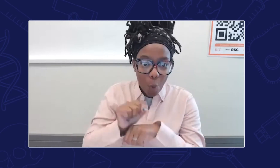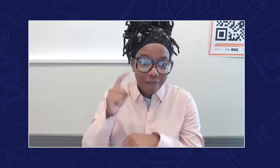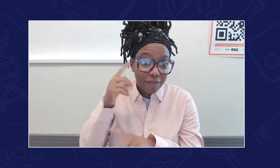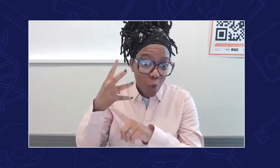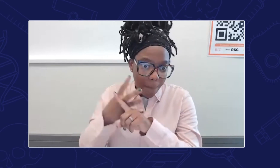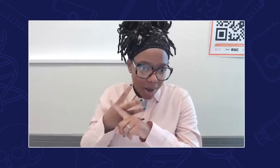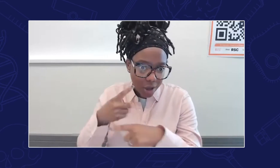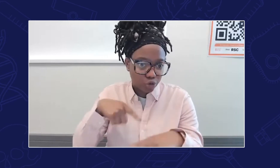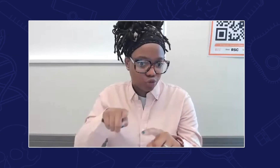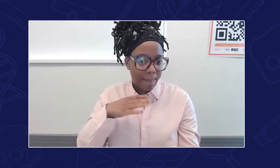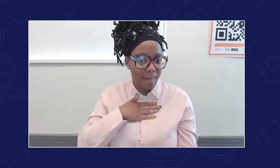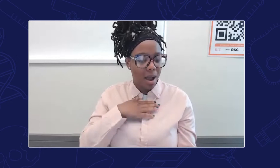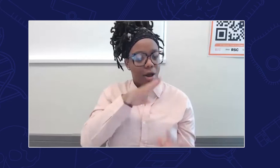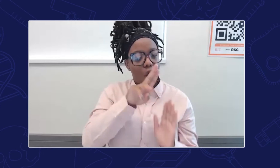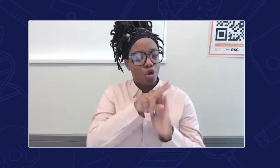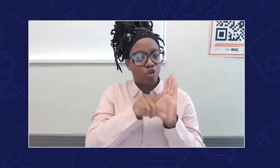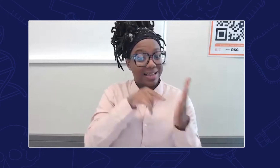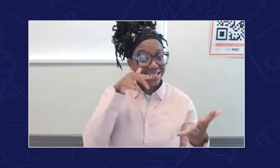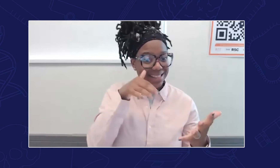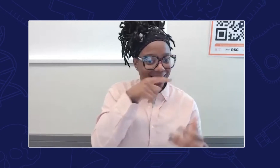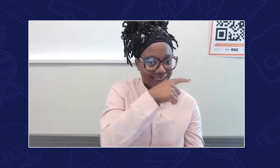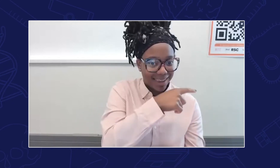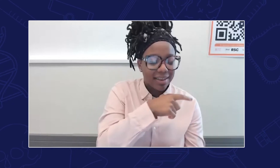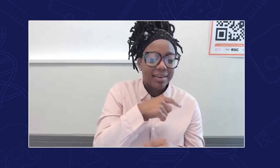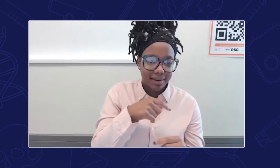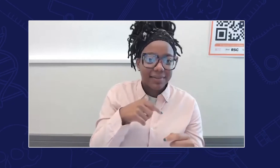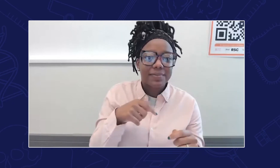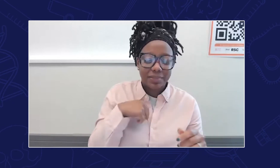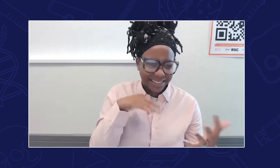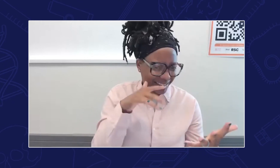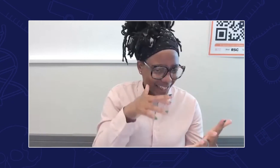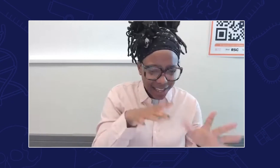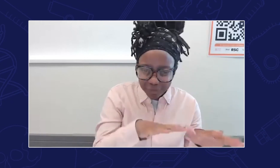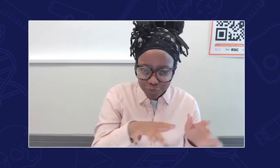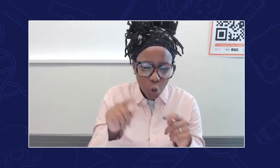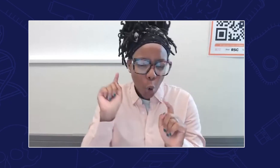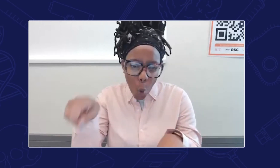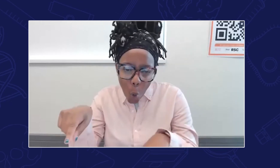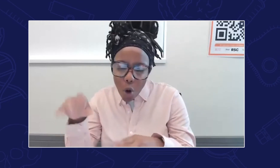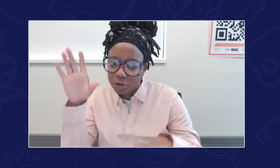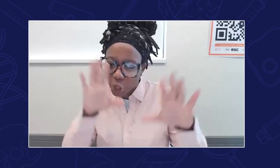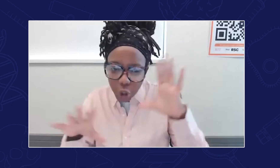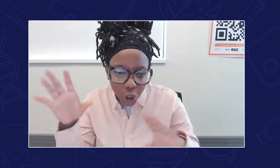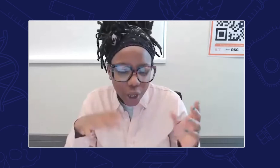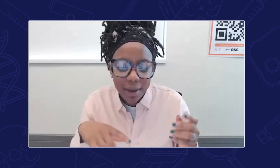I did that for four months. It was during my undergraduate studies. I'd study and then go investigate.